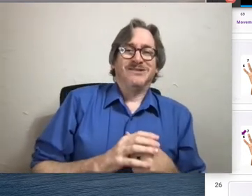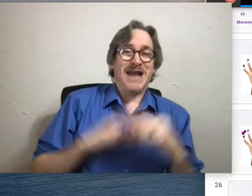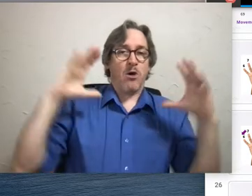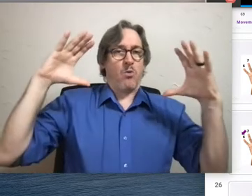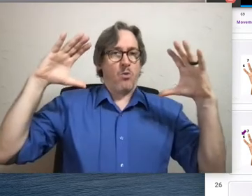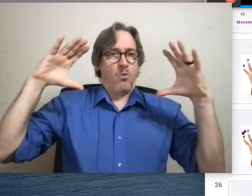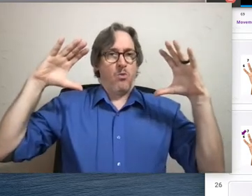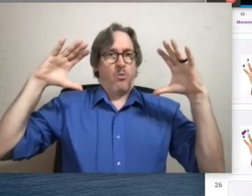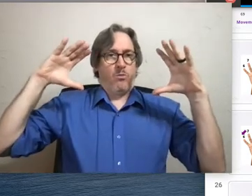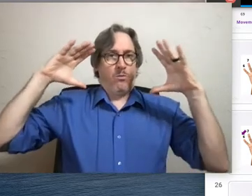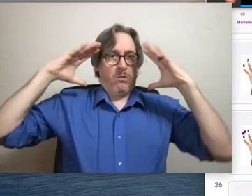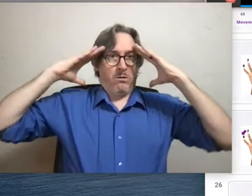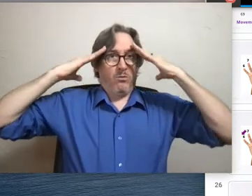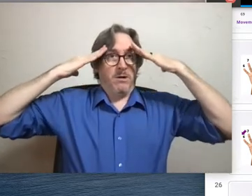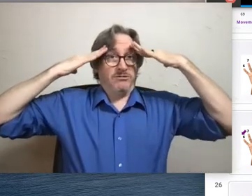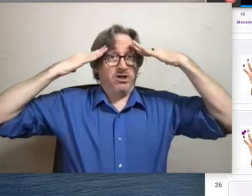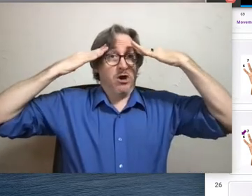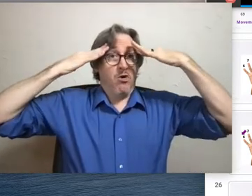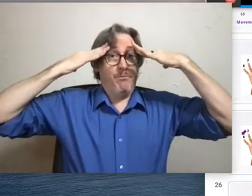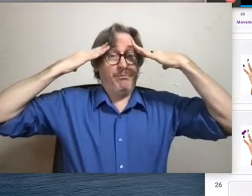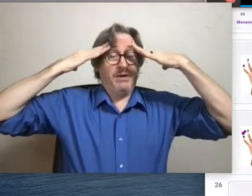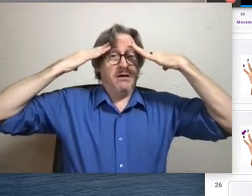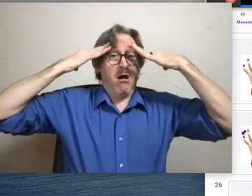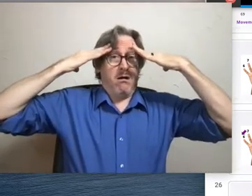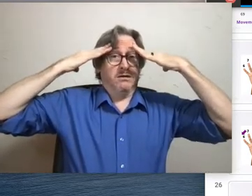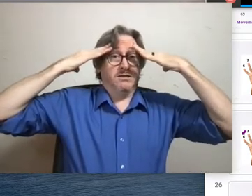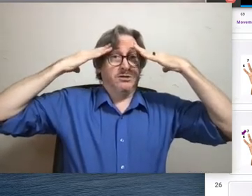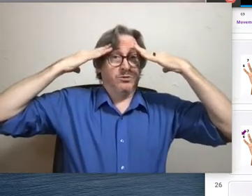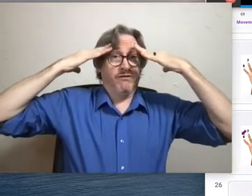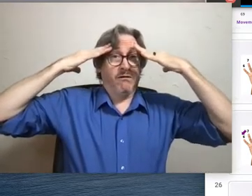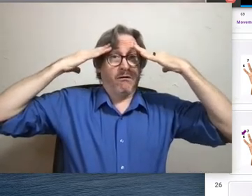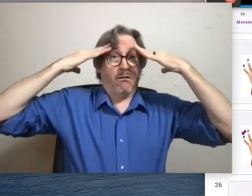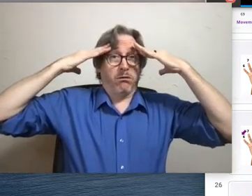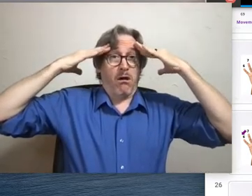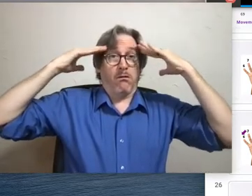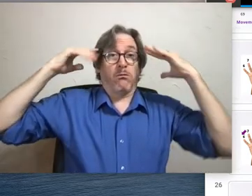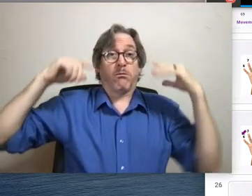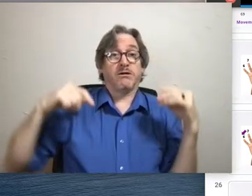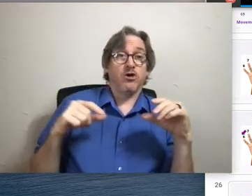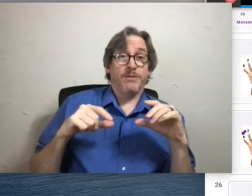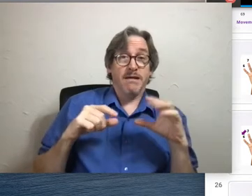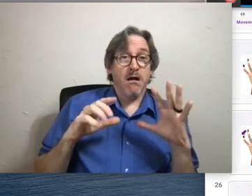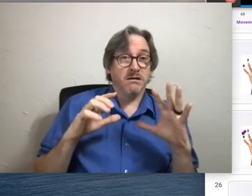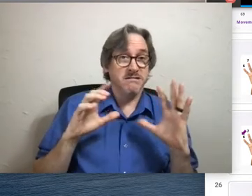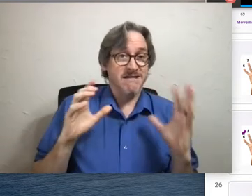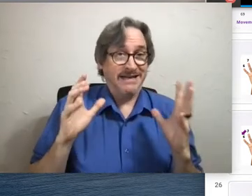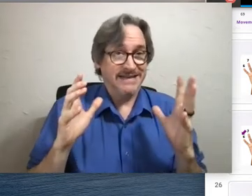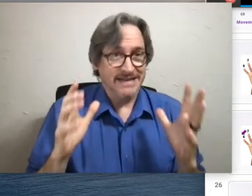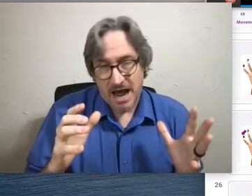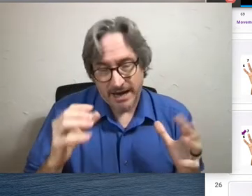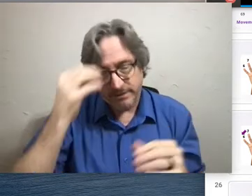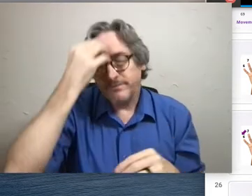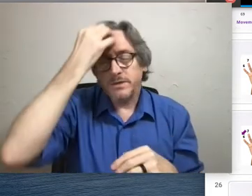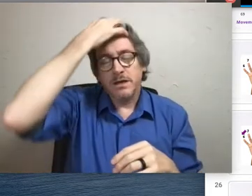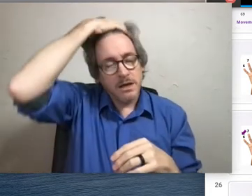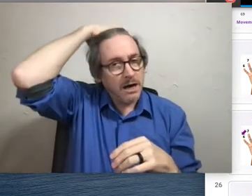so now we're about to go beyond, to infinity and beyond. We're about to go beyond 99.